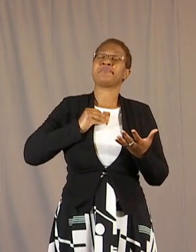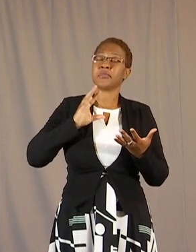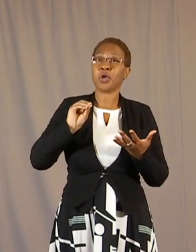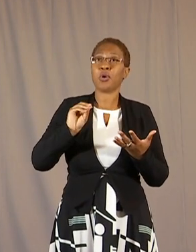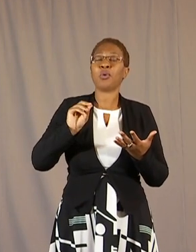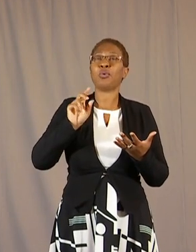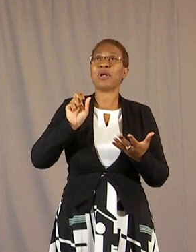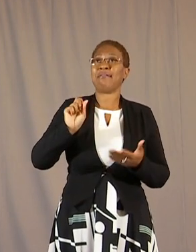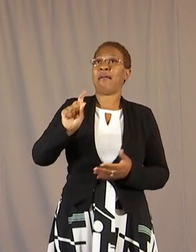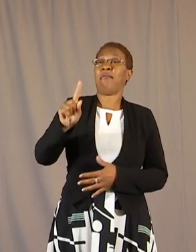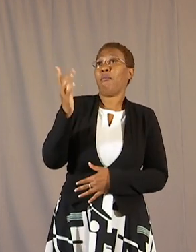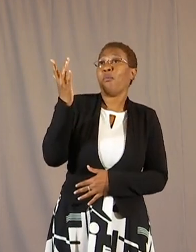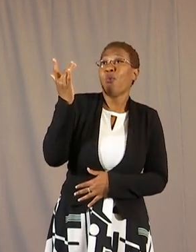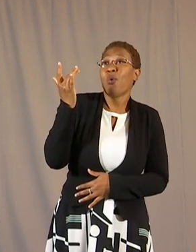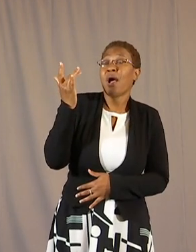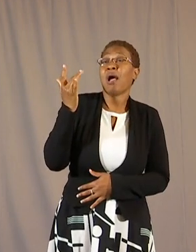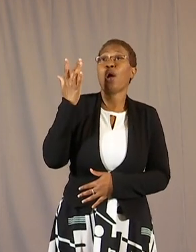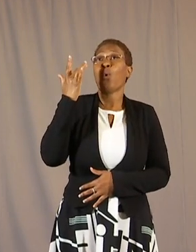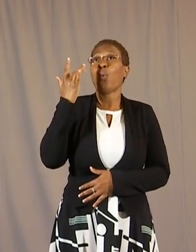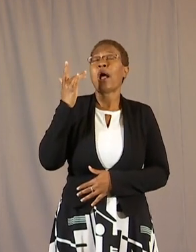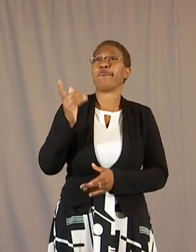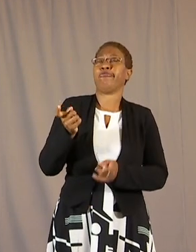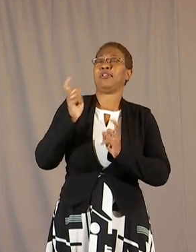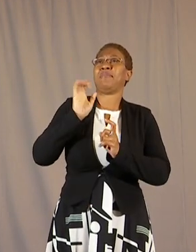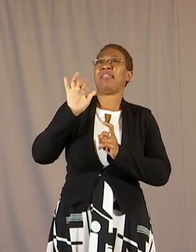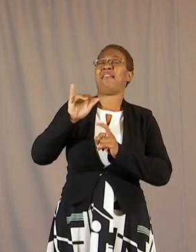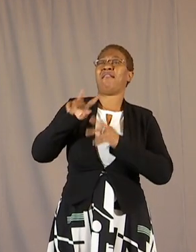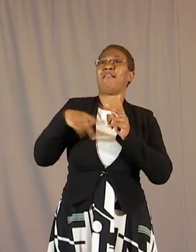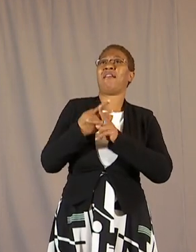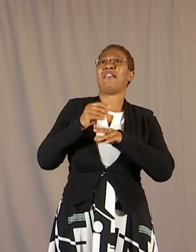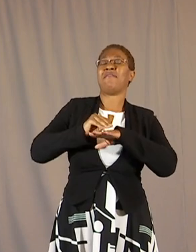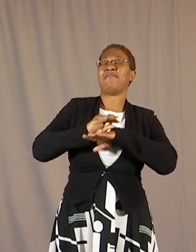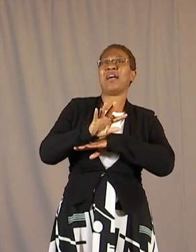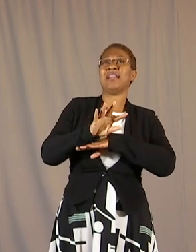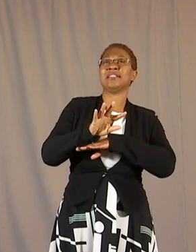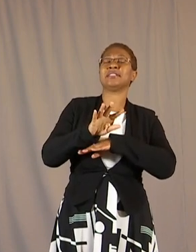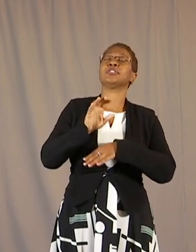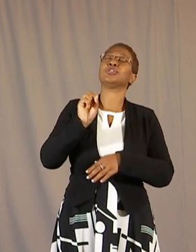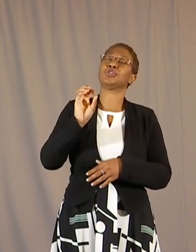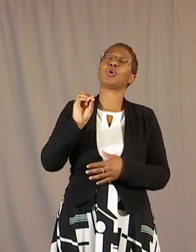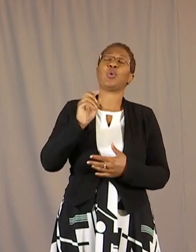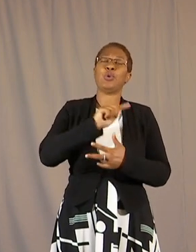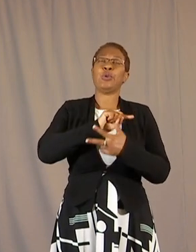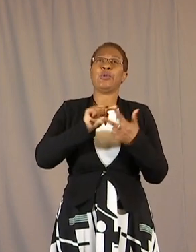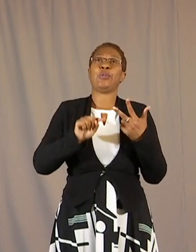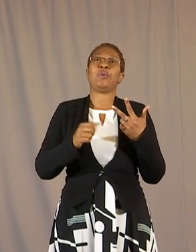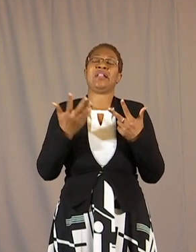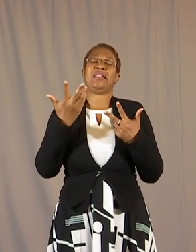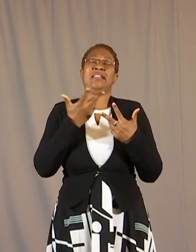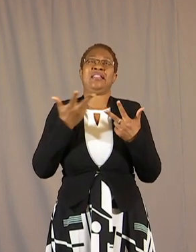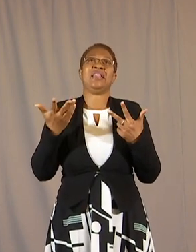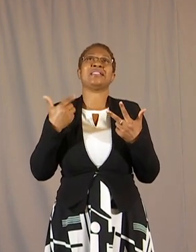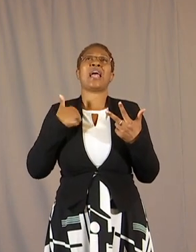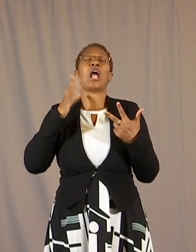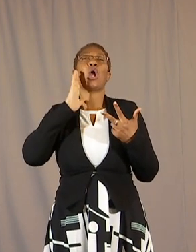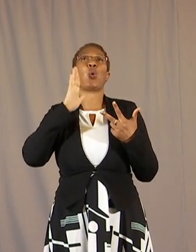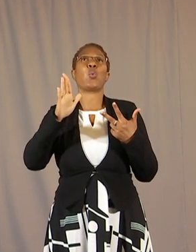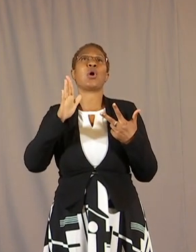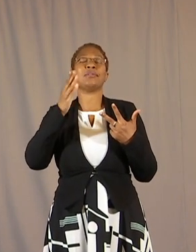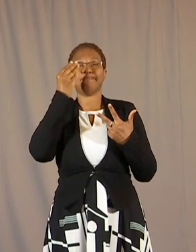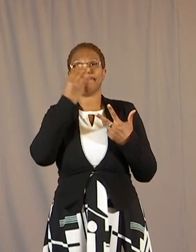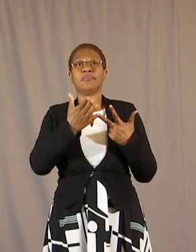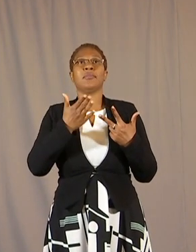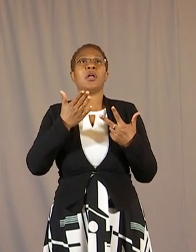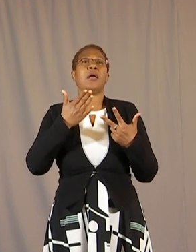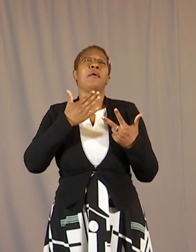ask why. You know, why are you giving me this advice? So those are the three things that I would that I would take, or that I would tell